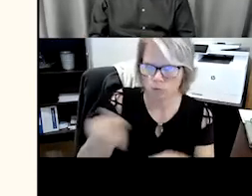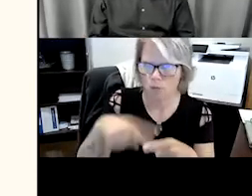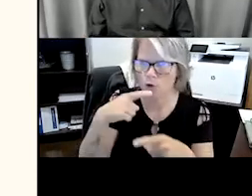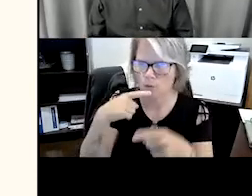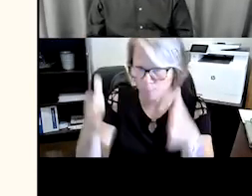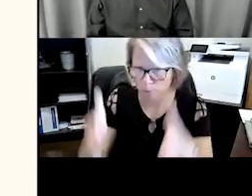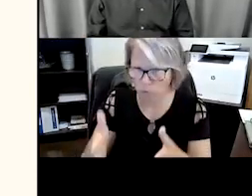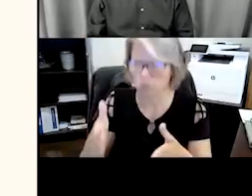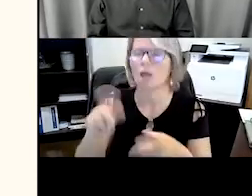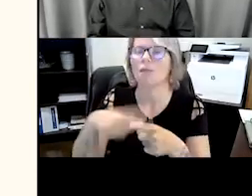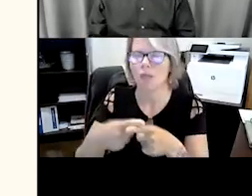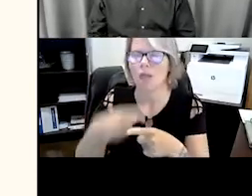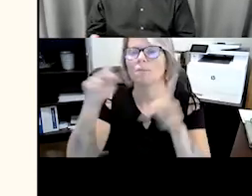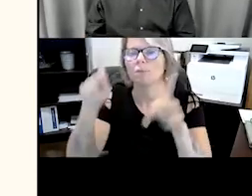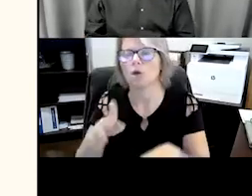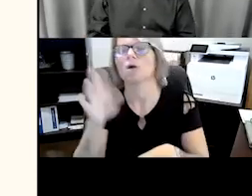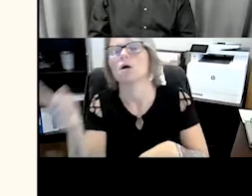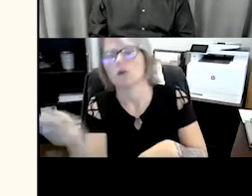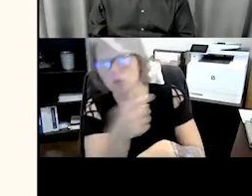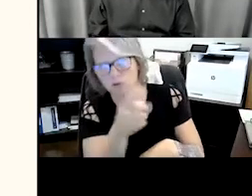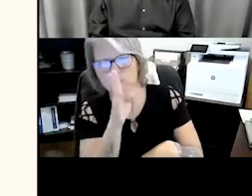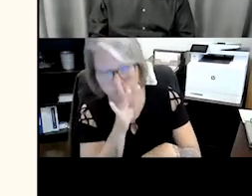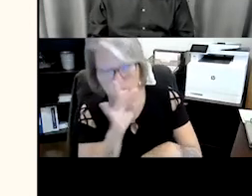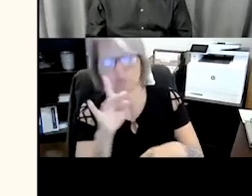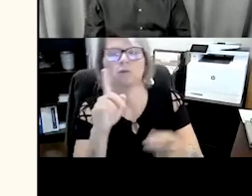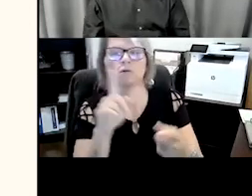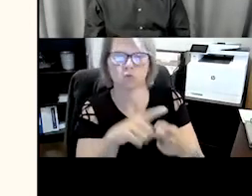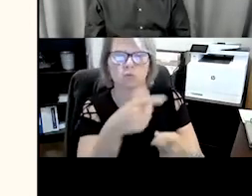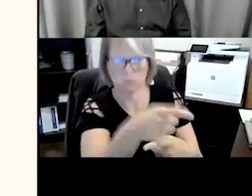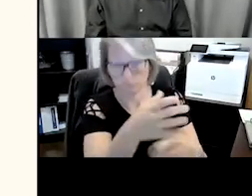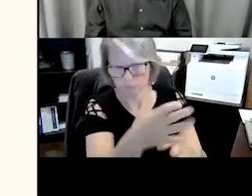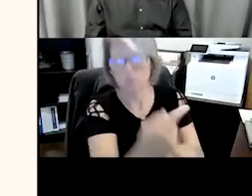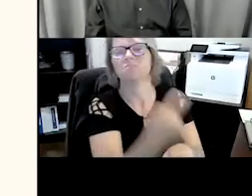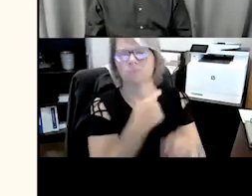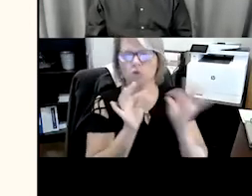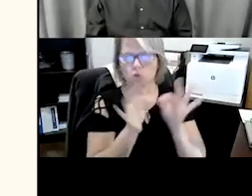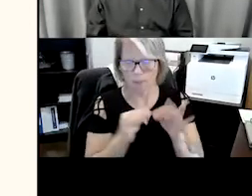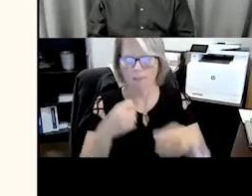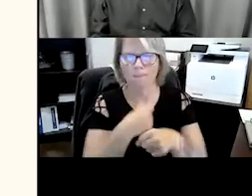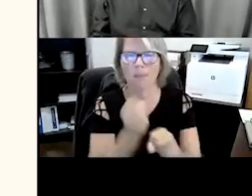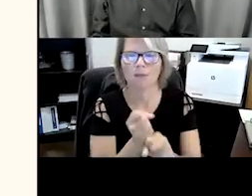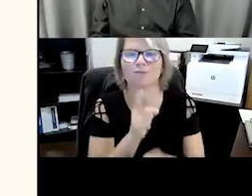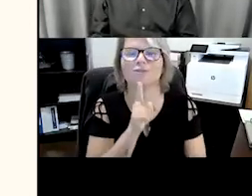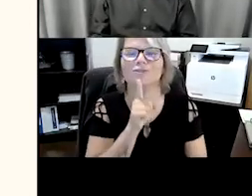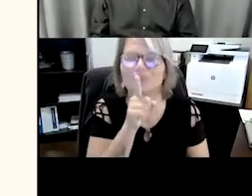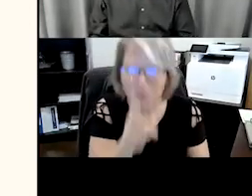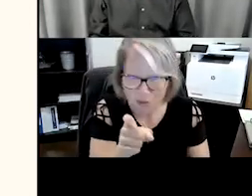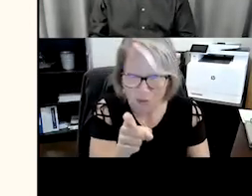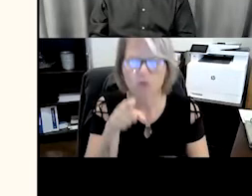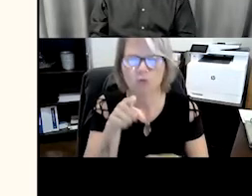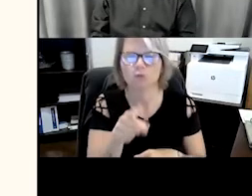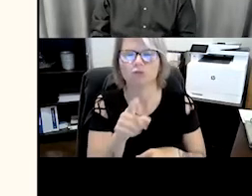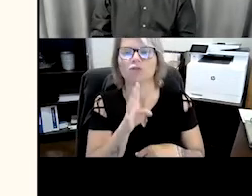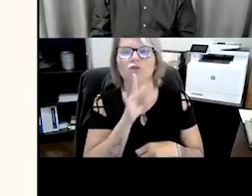for. And the interpreter, so we will sign to the interpreter, and you will hear their voices, and you will talk to us through the interpreter,